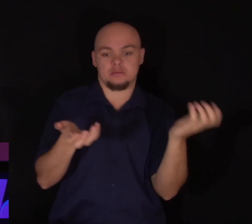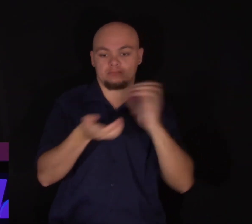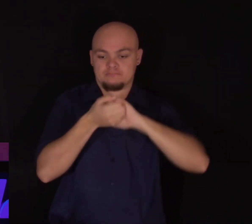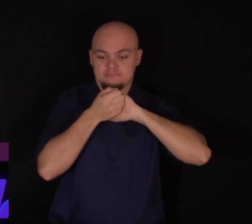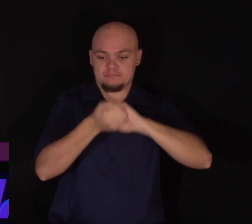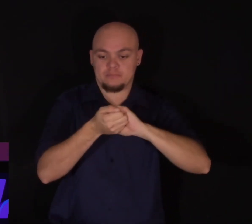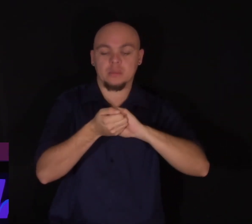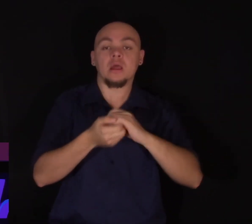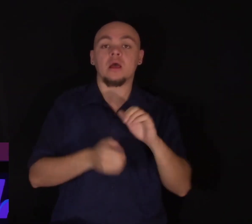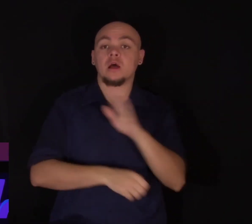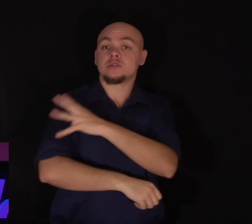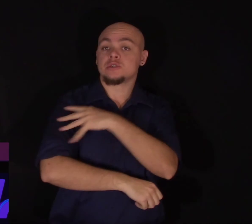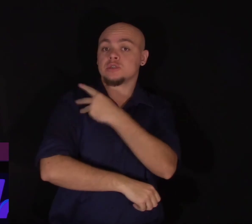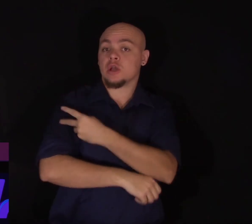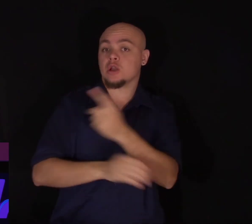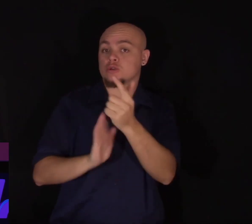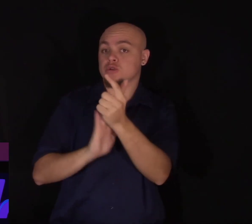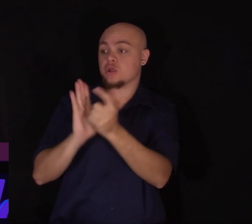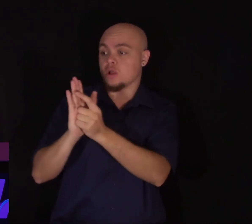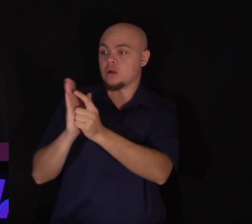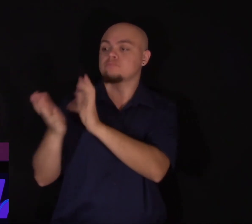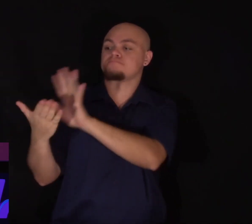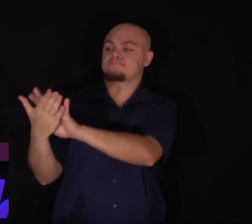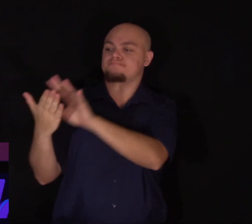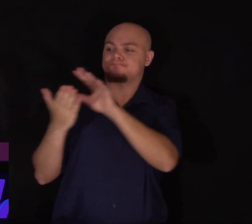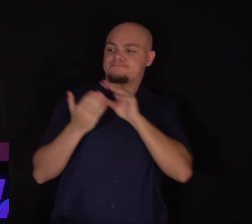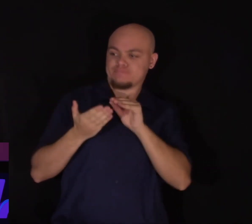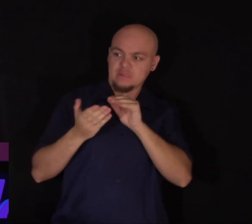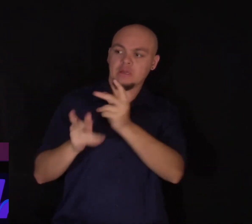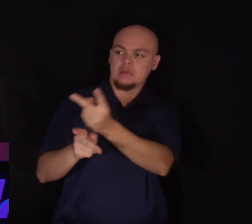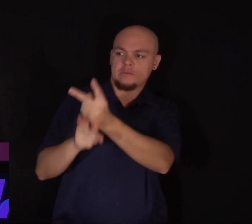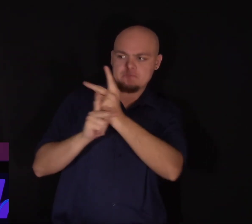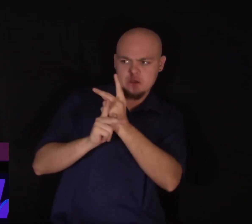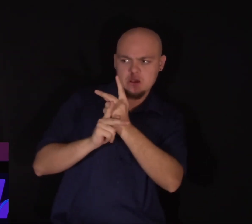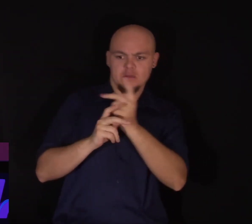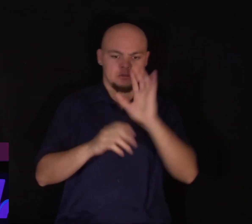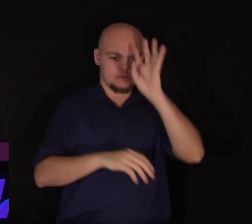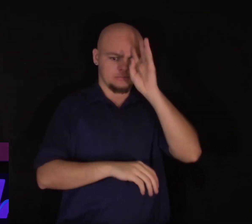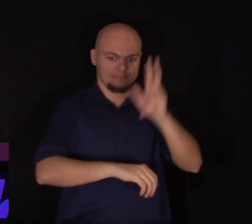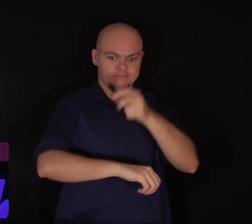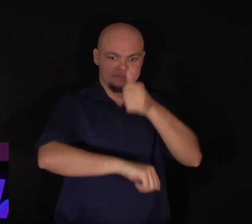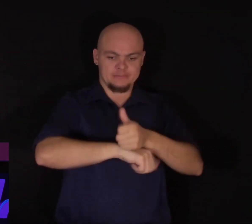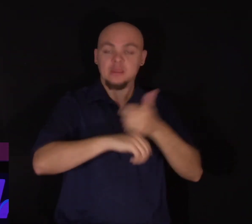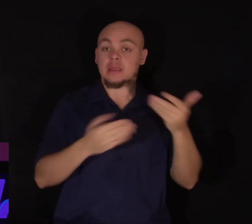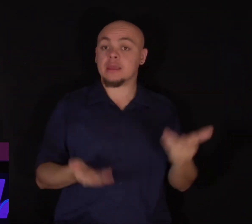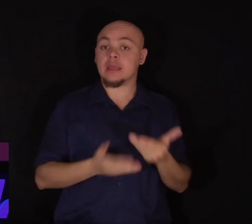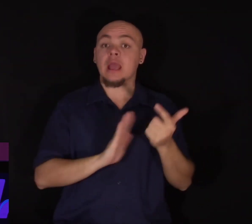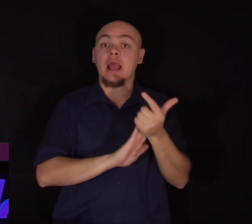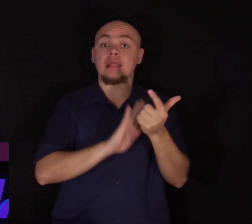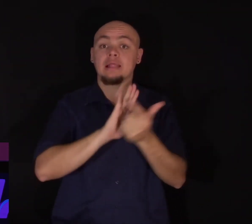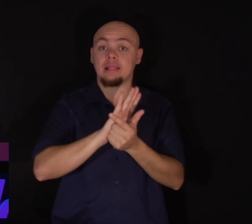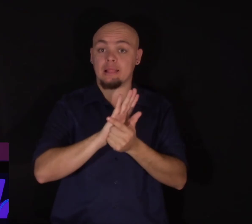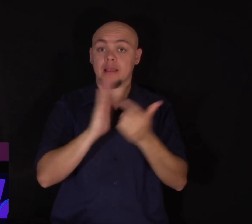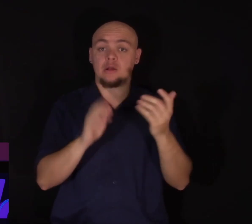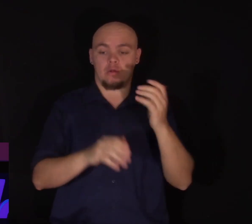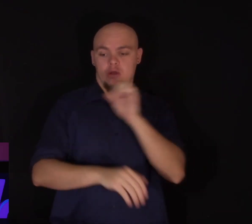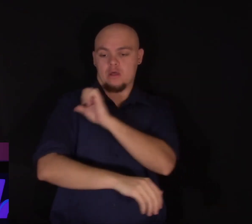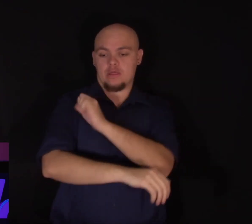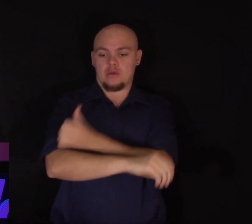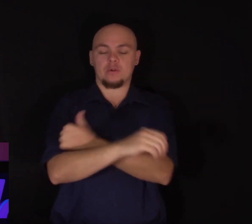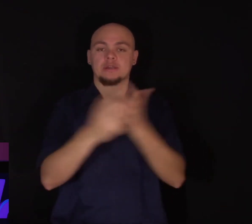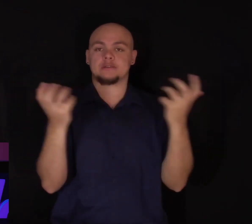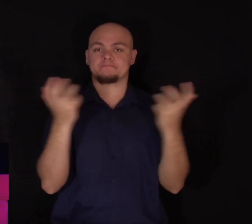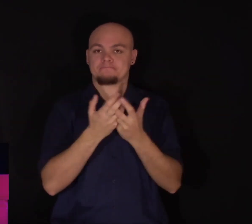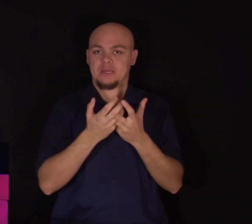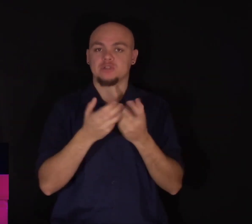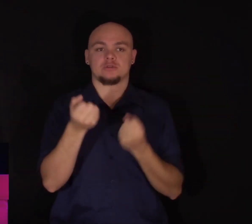looked at the Scottish law, and he created the new legislation we needed here. And then we went and got the best legal authorities in the UK to corroborate that and stand